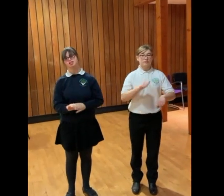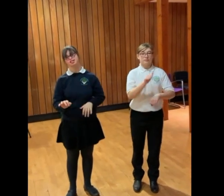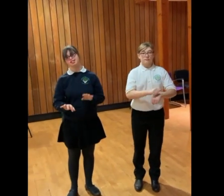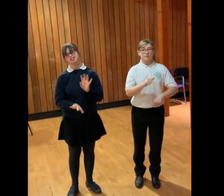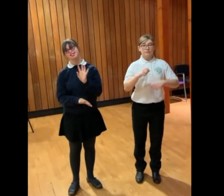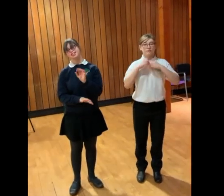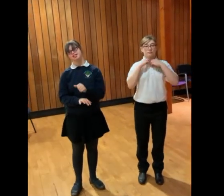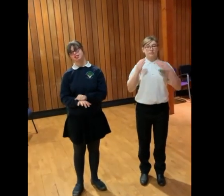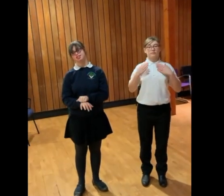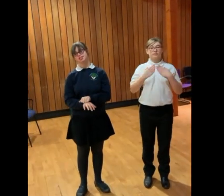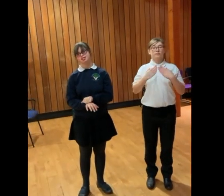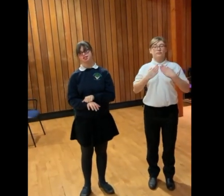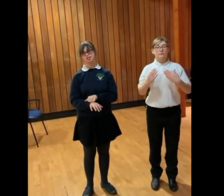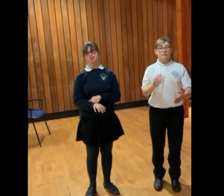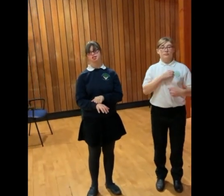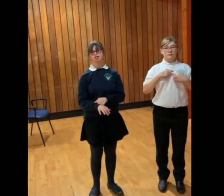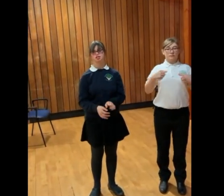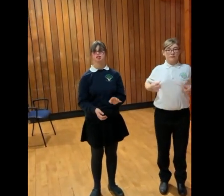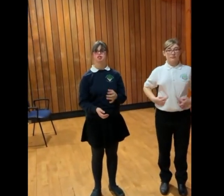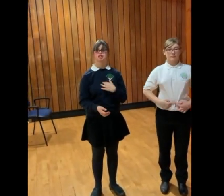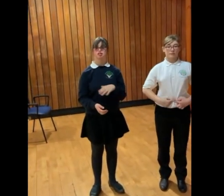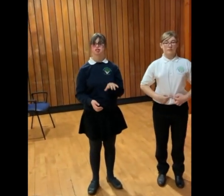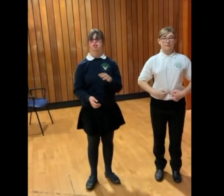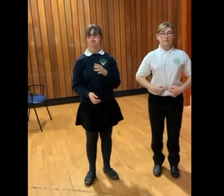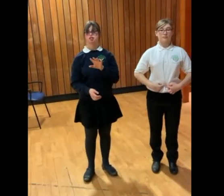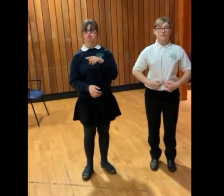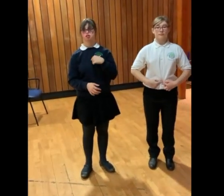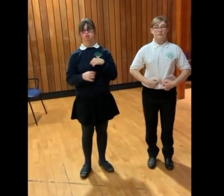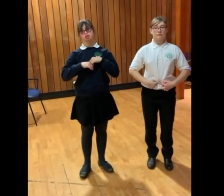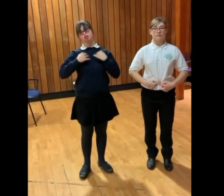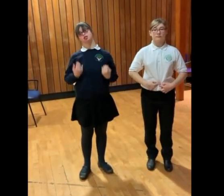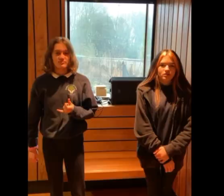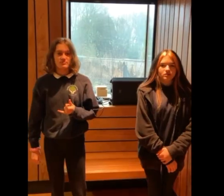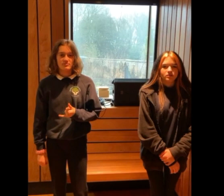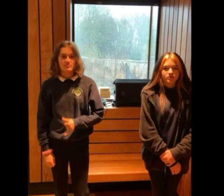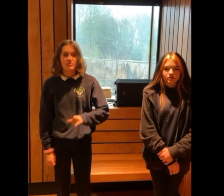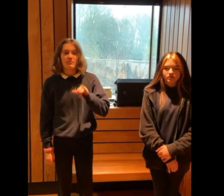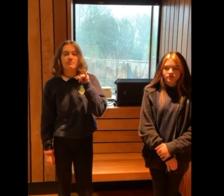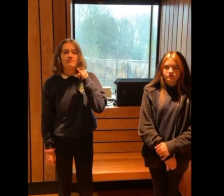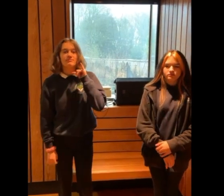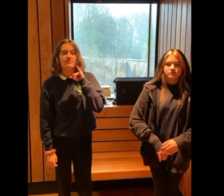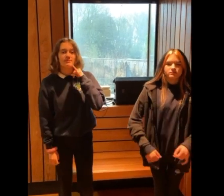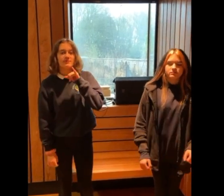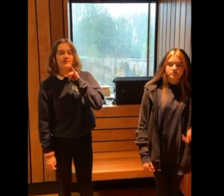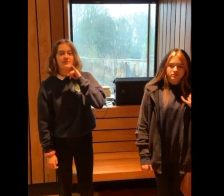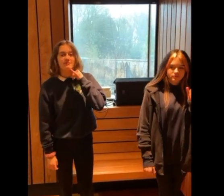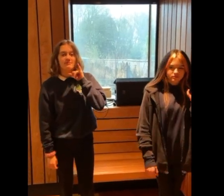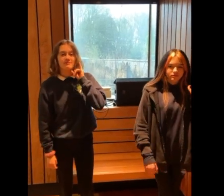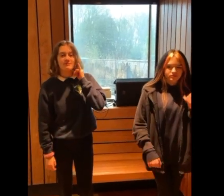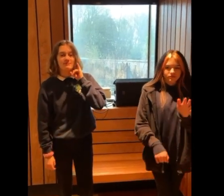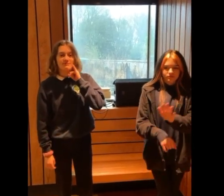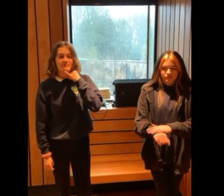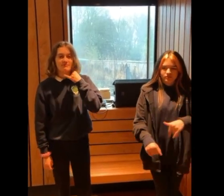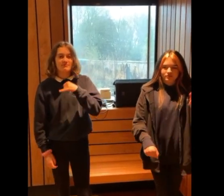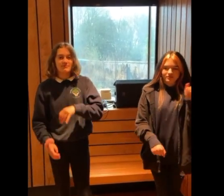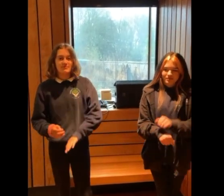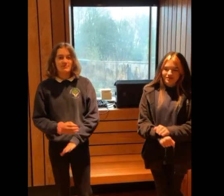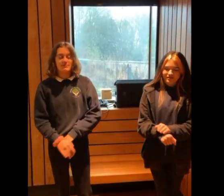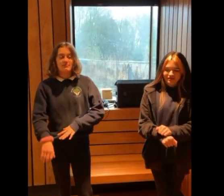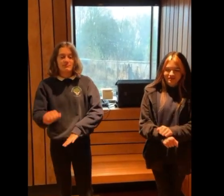the bottom of my heart. I want to wish you a Merry Christmas. I want to wish